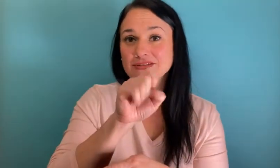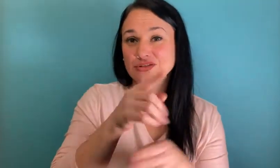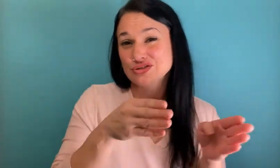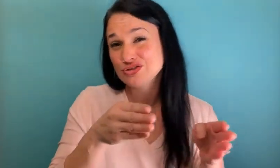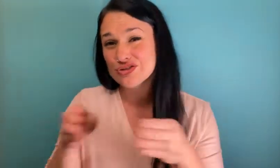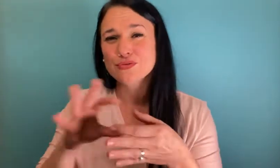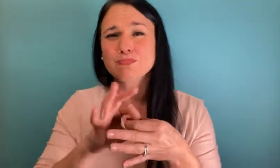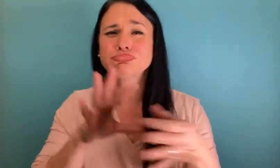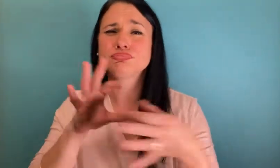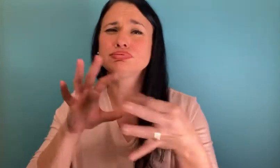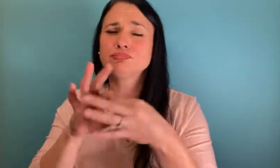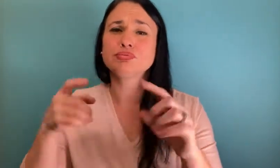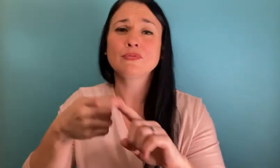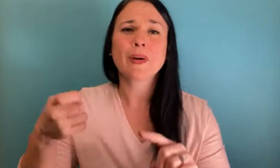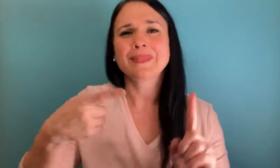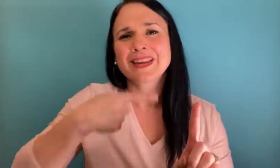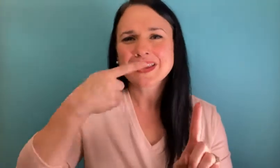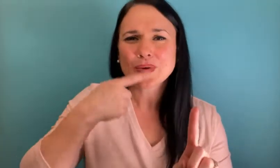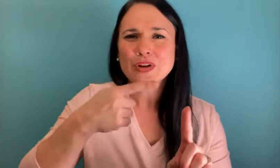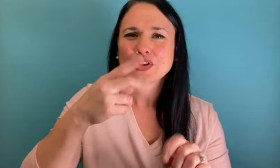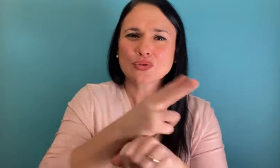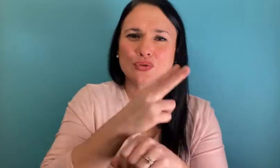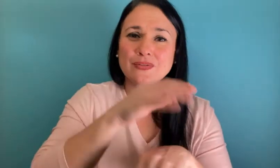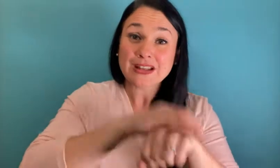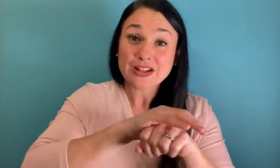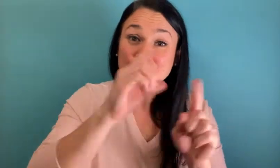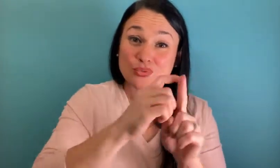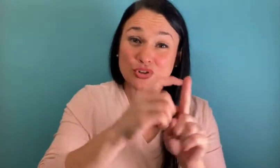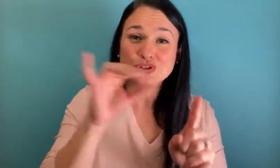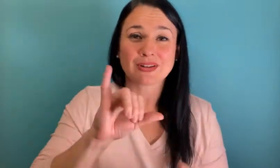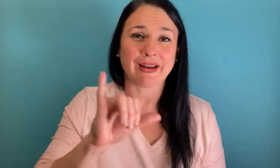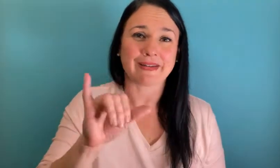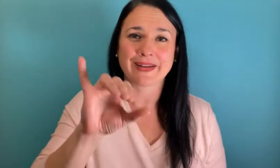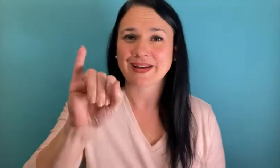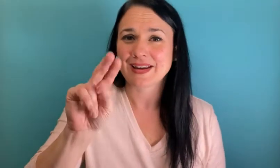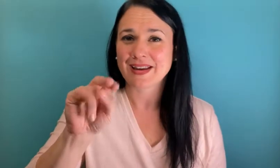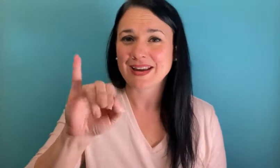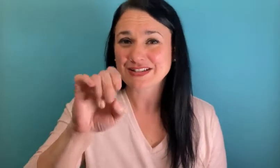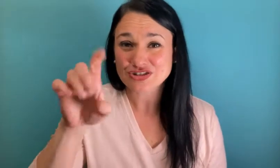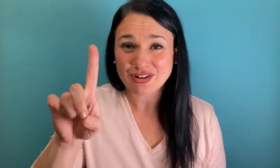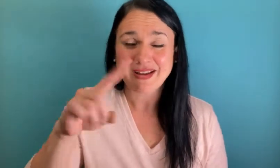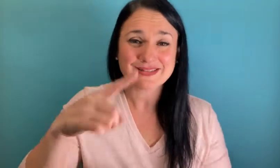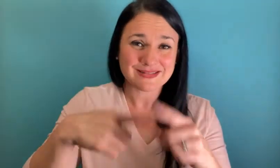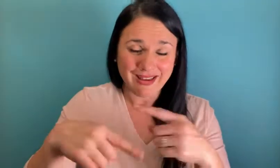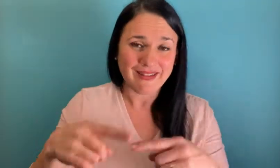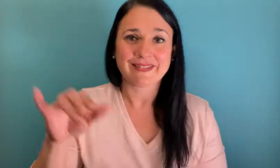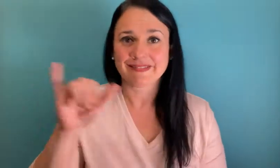over. ASL right now, we're breaking away from the hearing English words, the initialized words and signs.